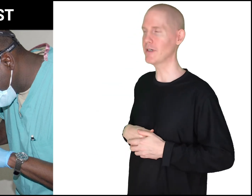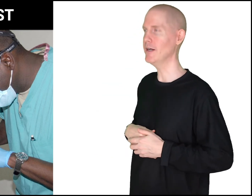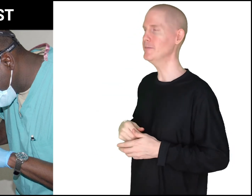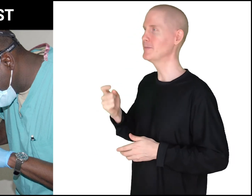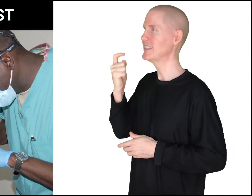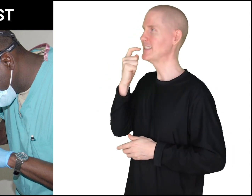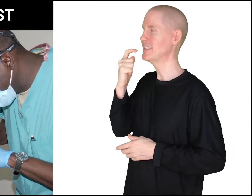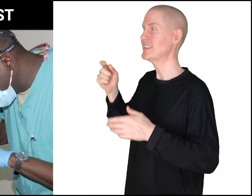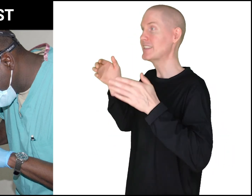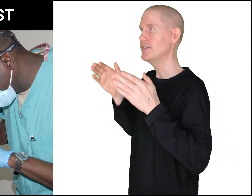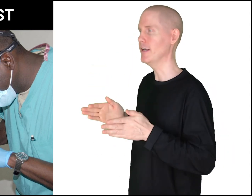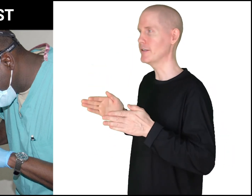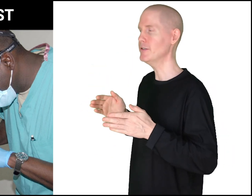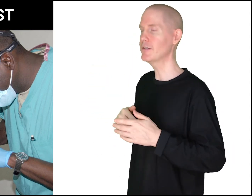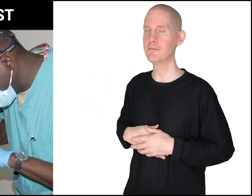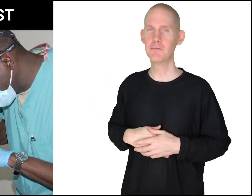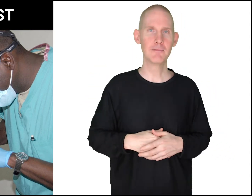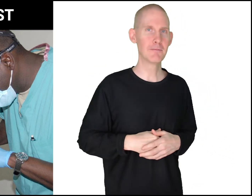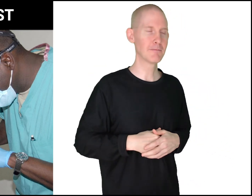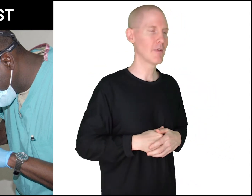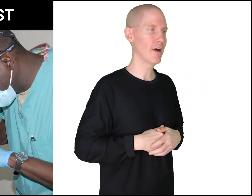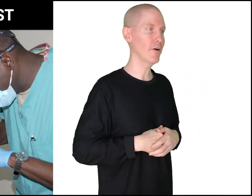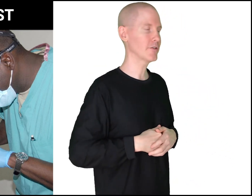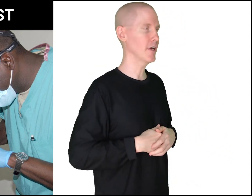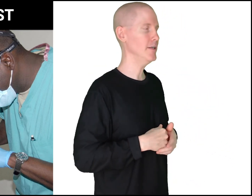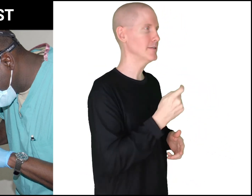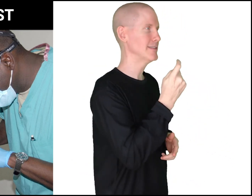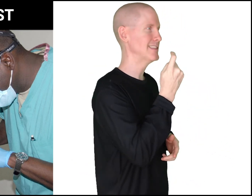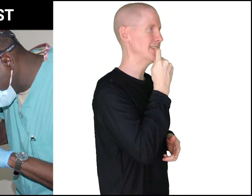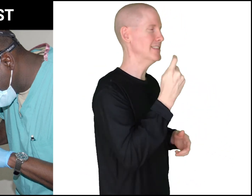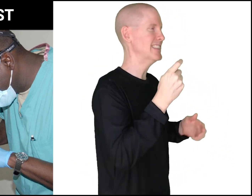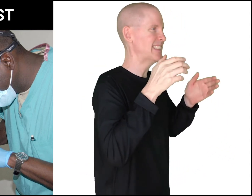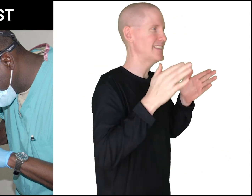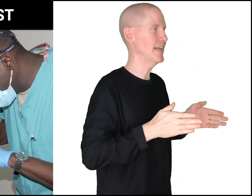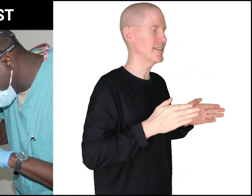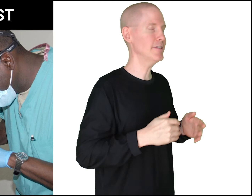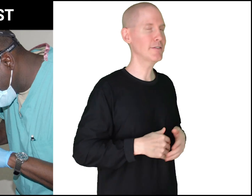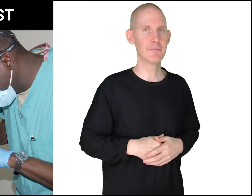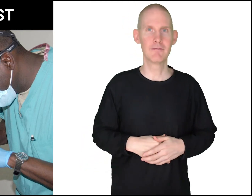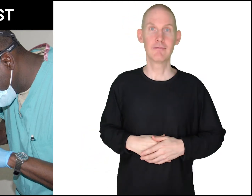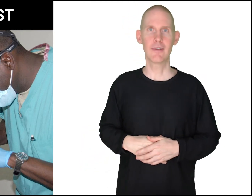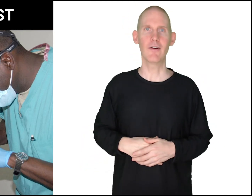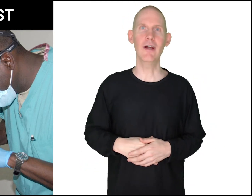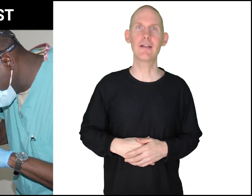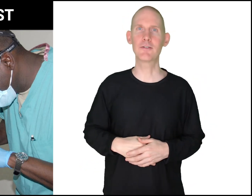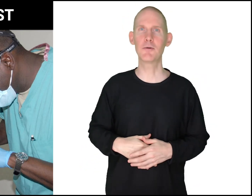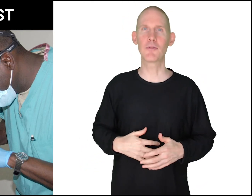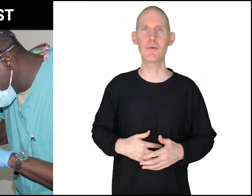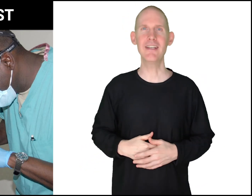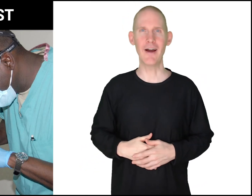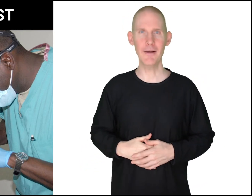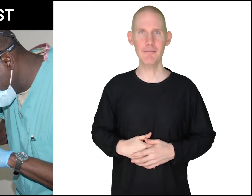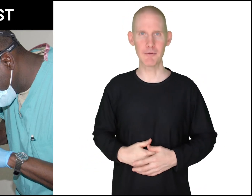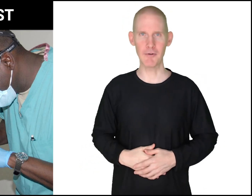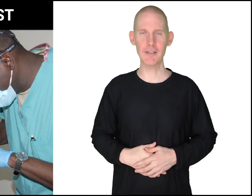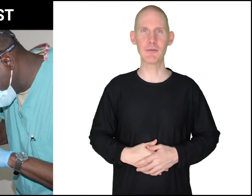side, dentist. Other side, dentist. All right, let's do it 3 times from the rest